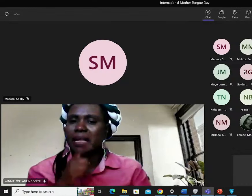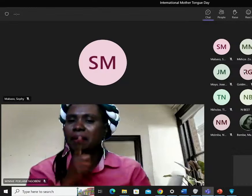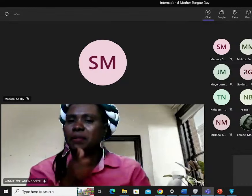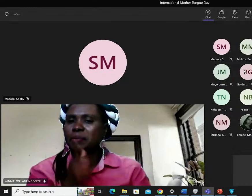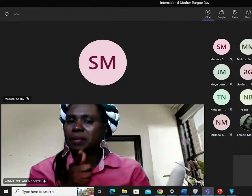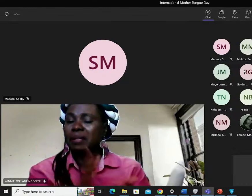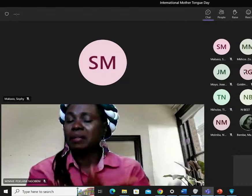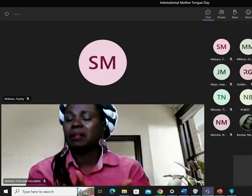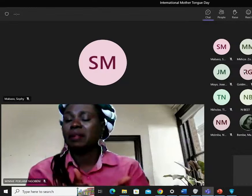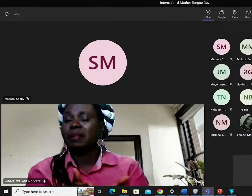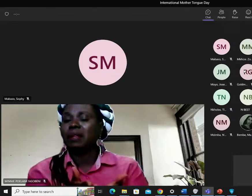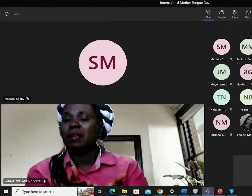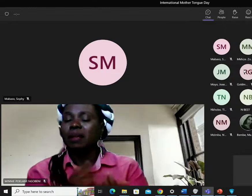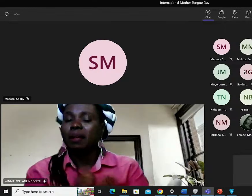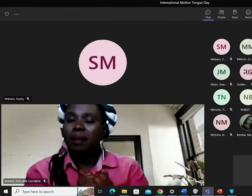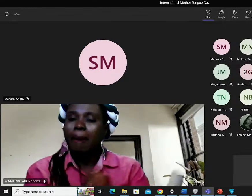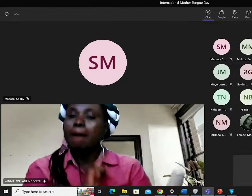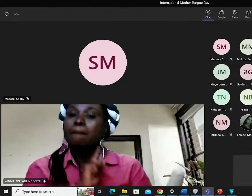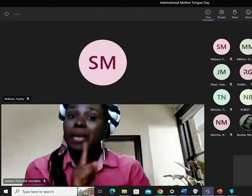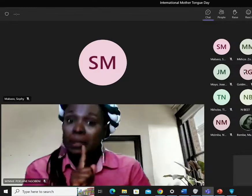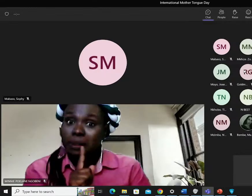But